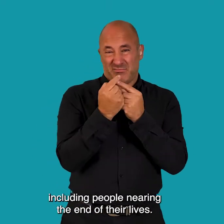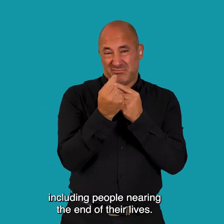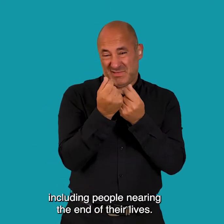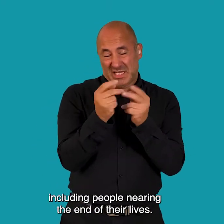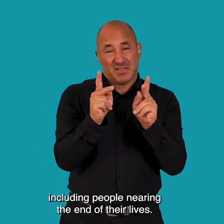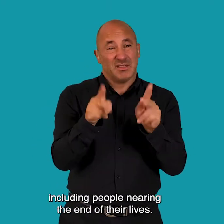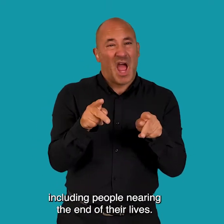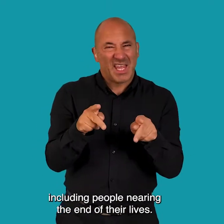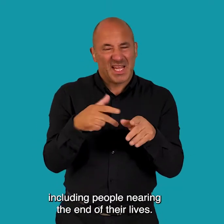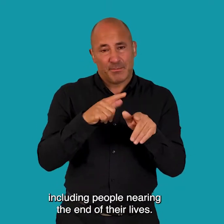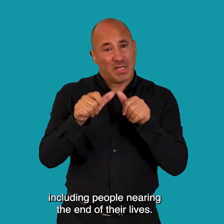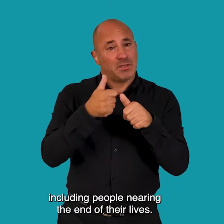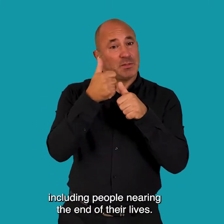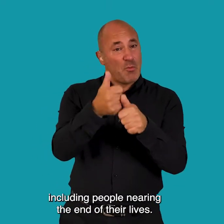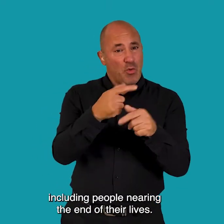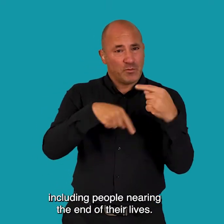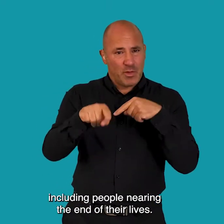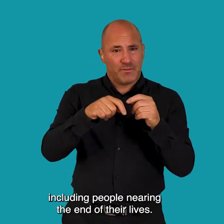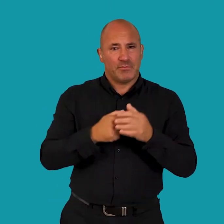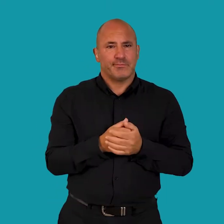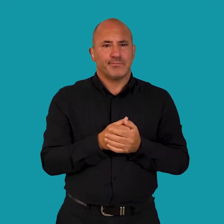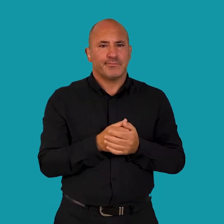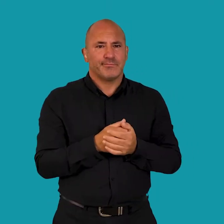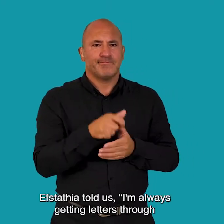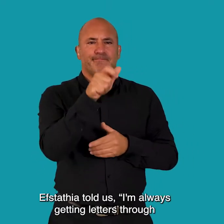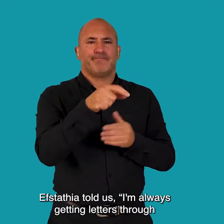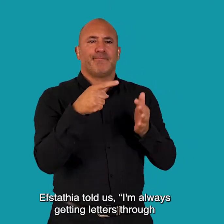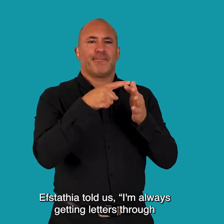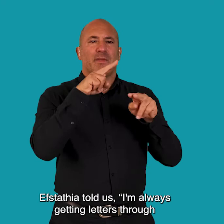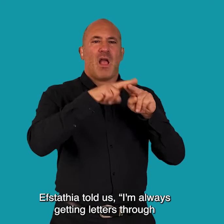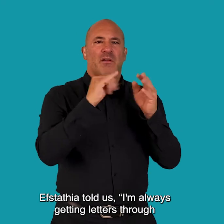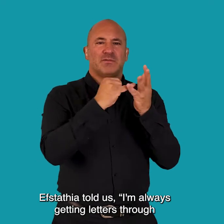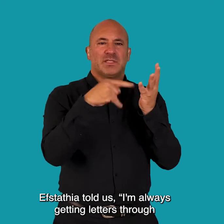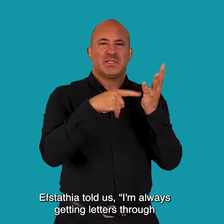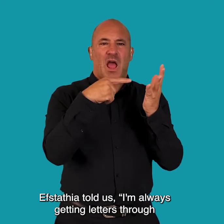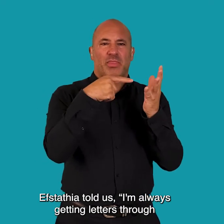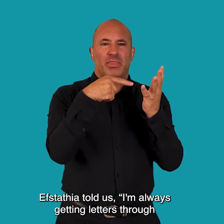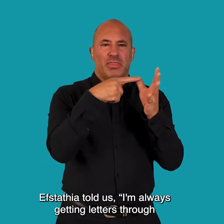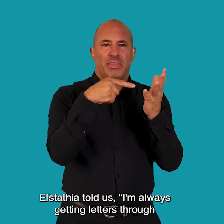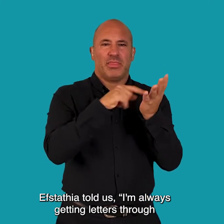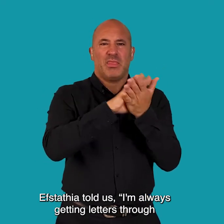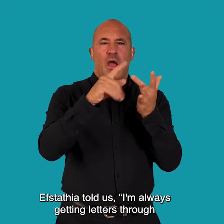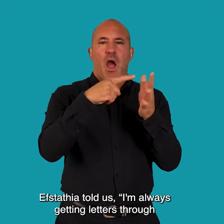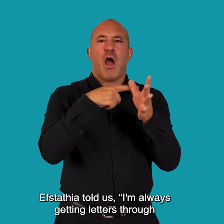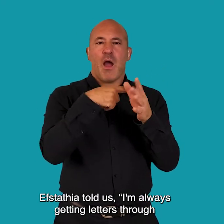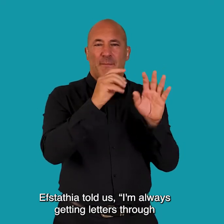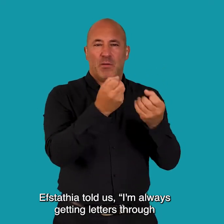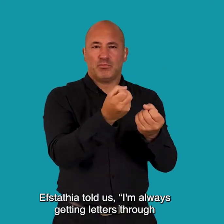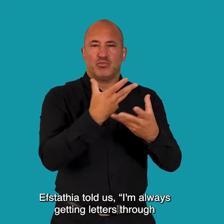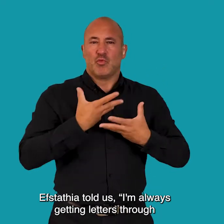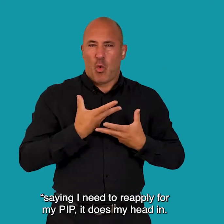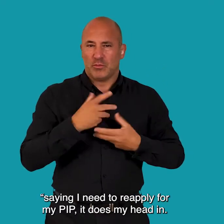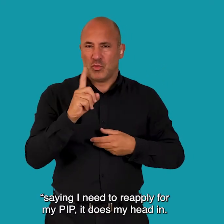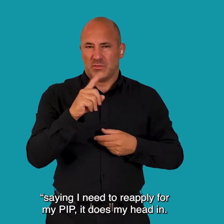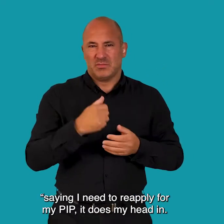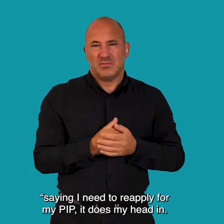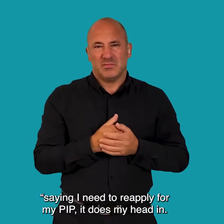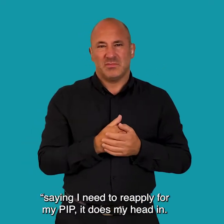people nearing the end of their lives. Estafia told us, "I'm always getting letters through saying I need